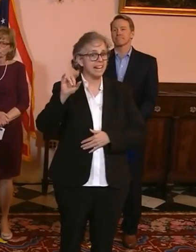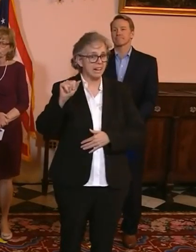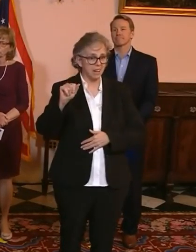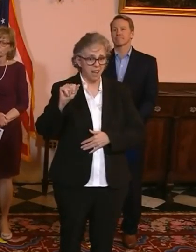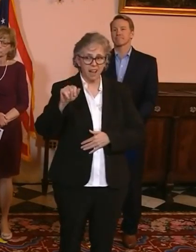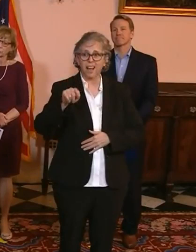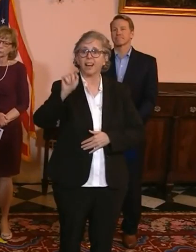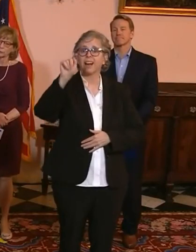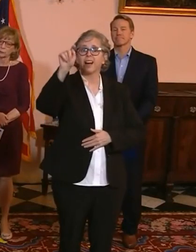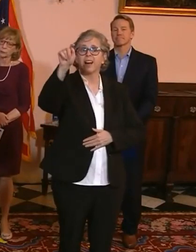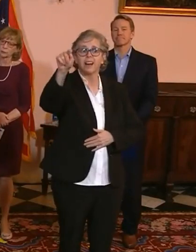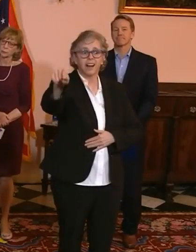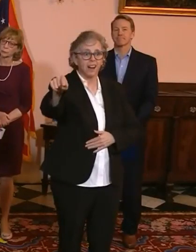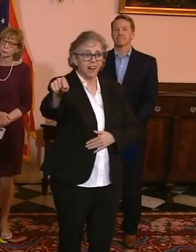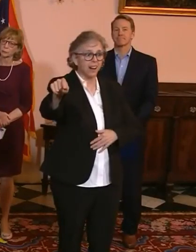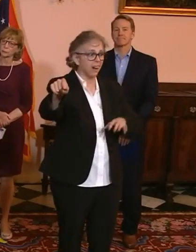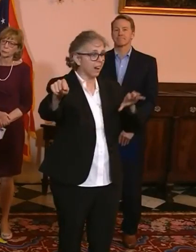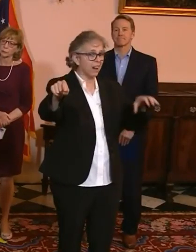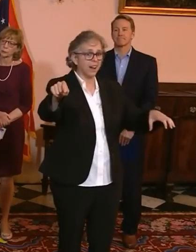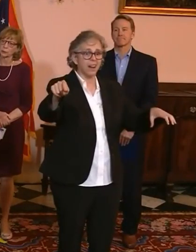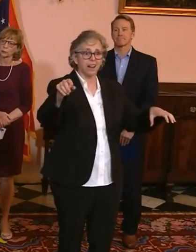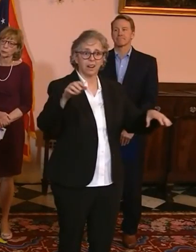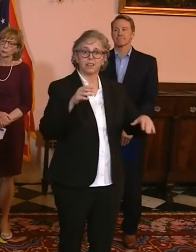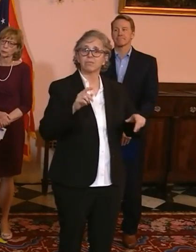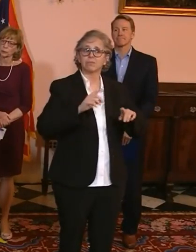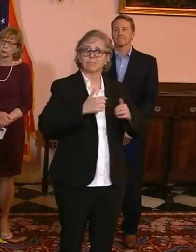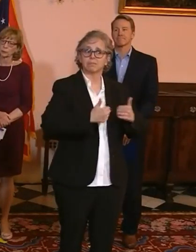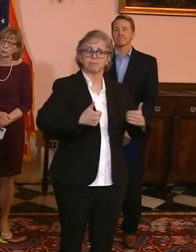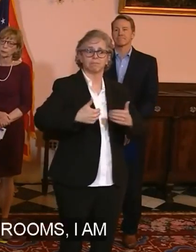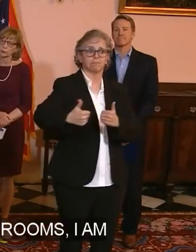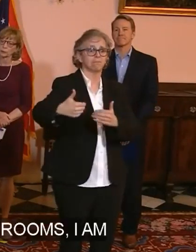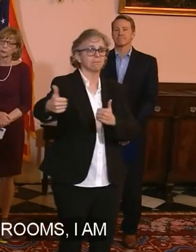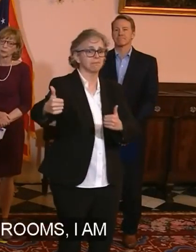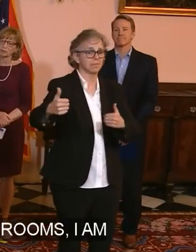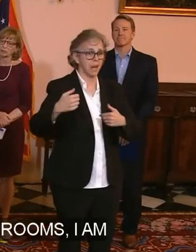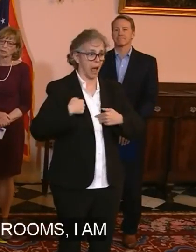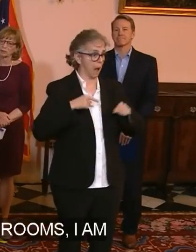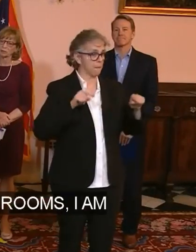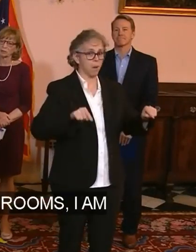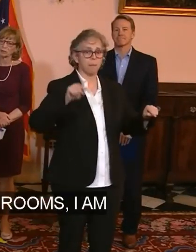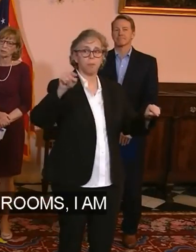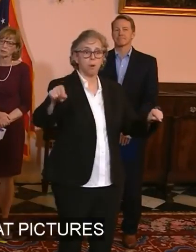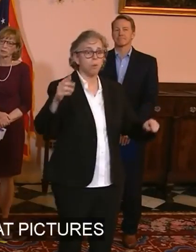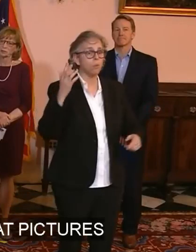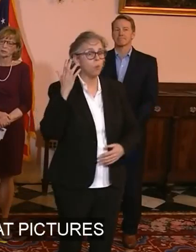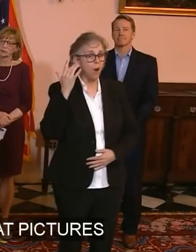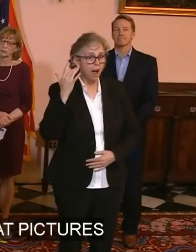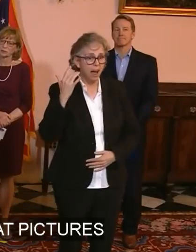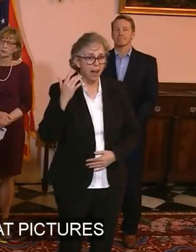at pictures of them in each of the two rooms. So,